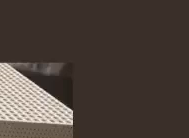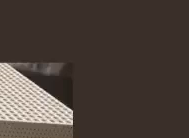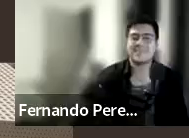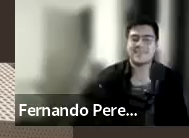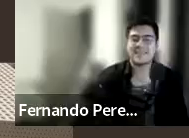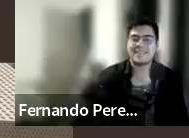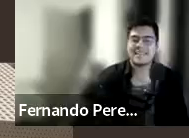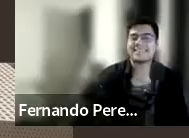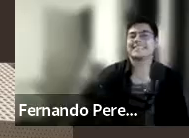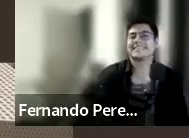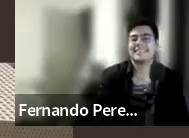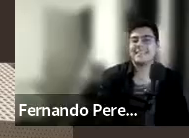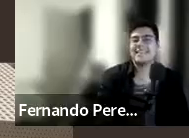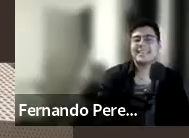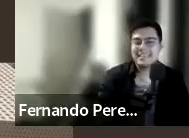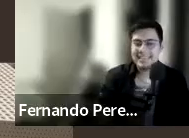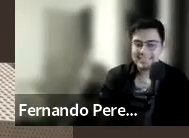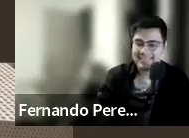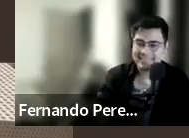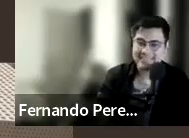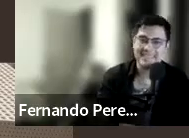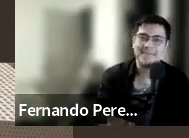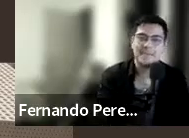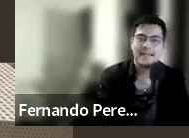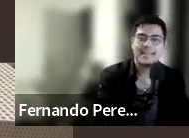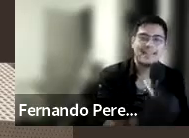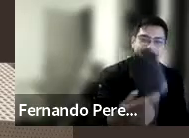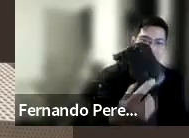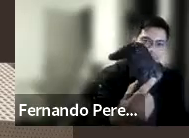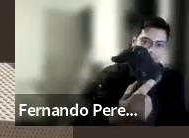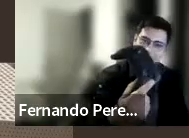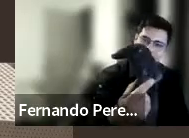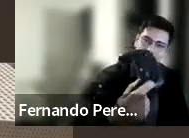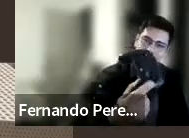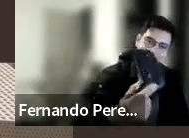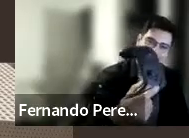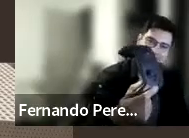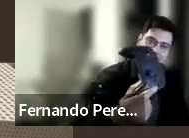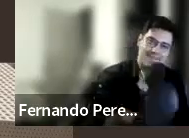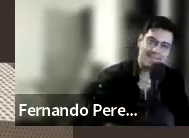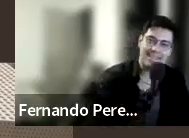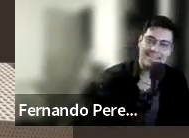That's correct. Yes. This is my controller. Right here.